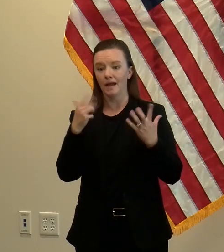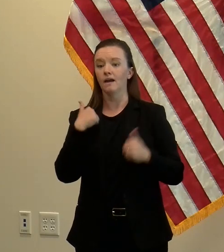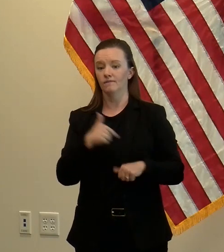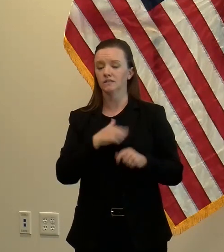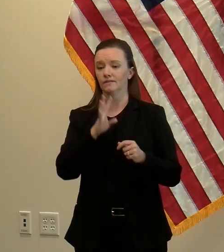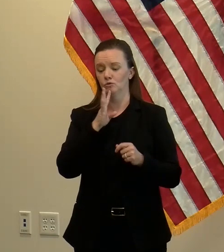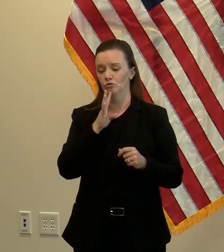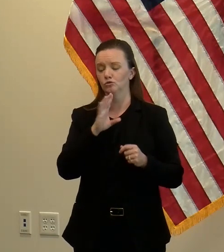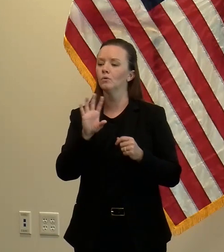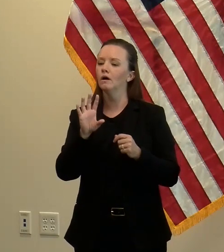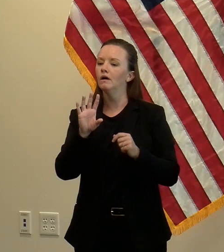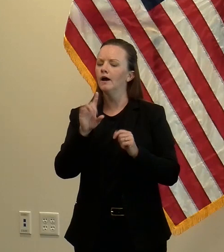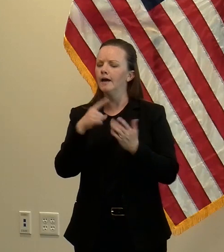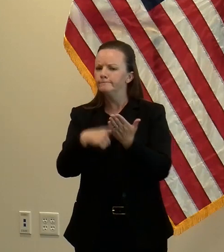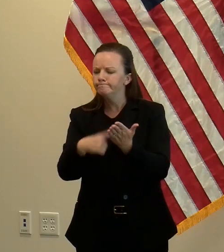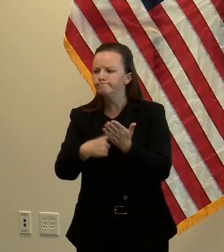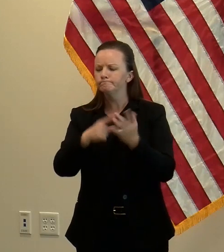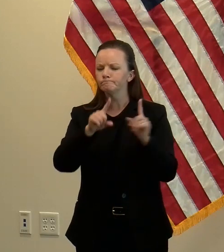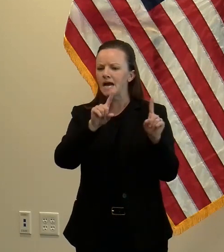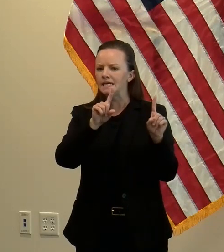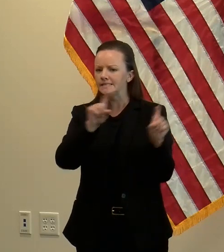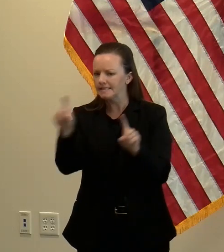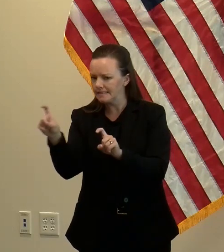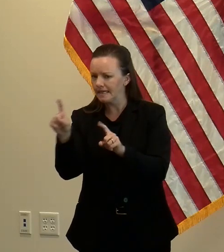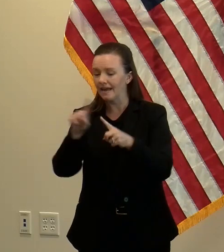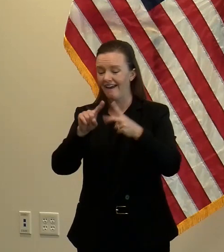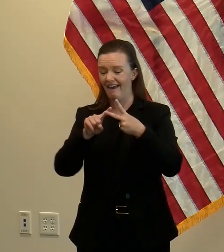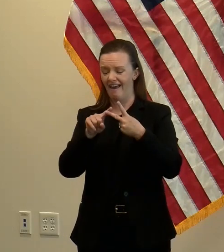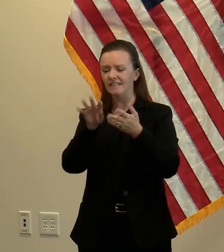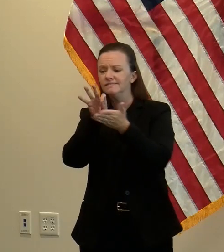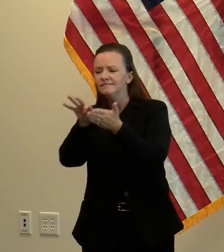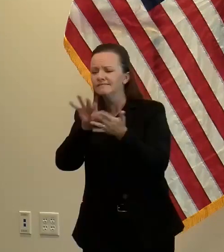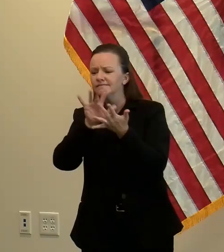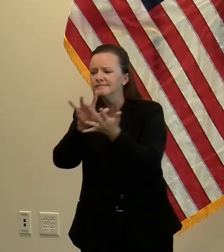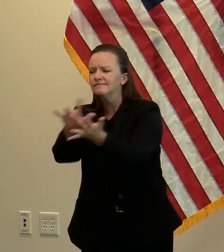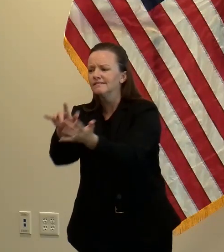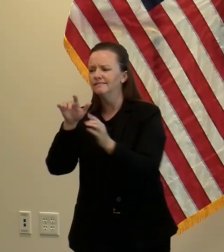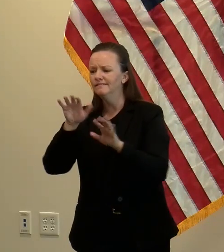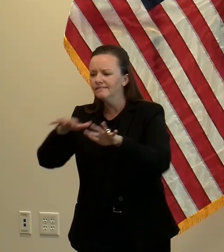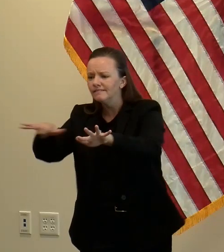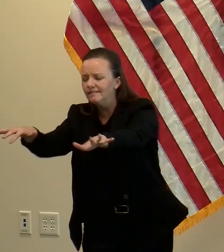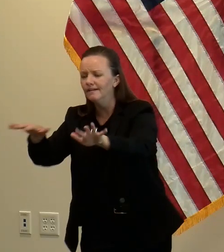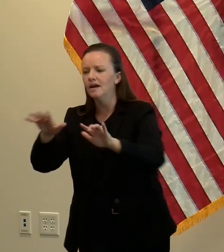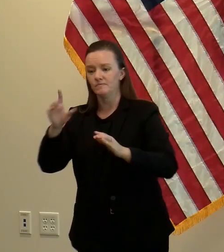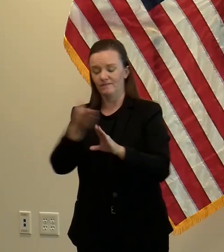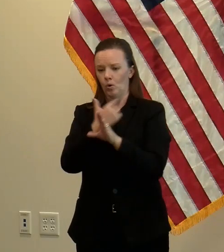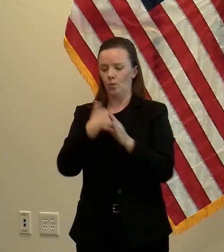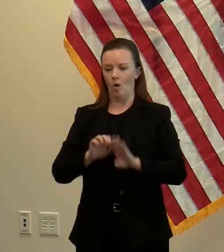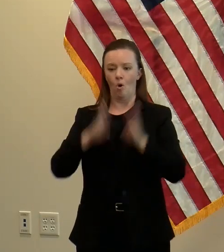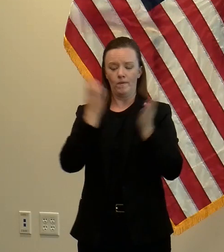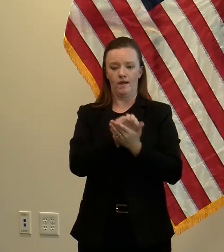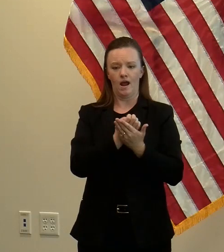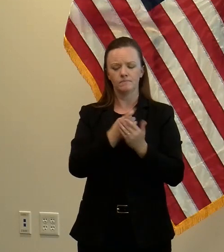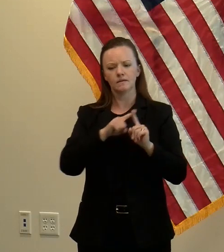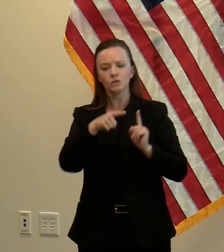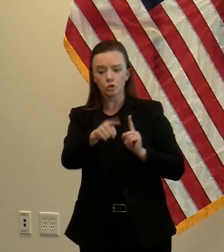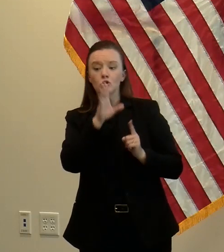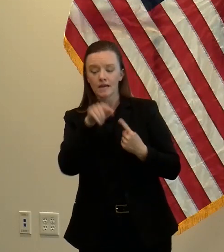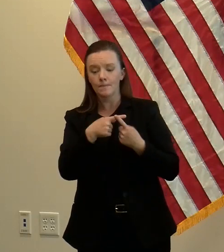the need for testing and tracing before we reopen the economy. It sounds like you're talking about